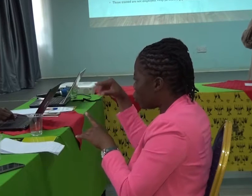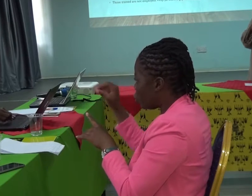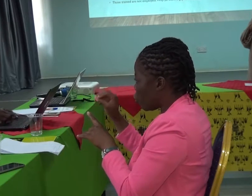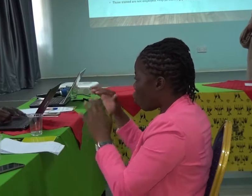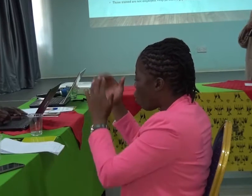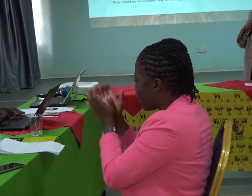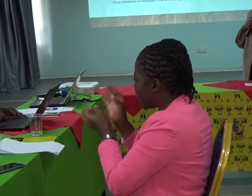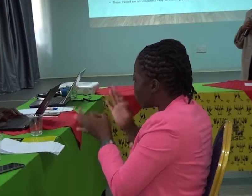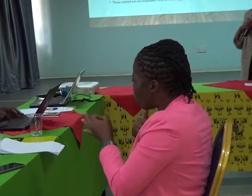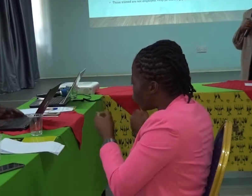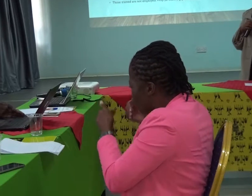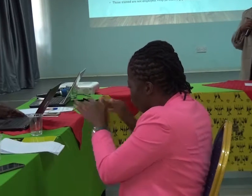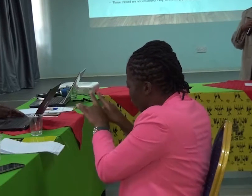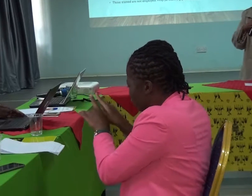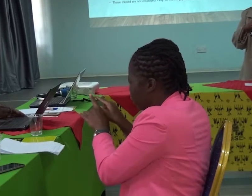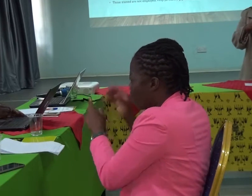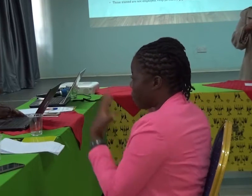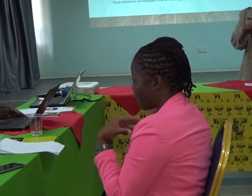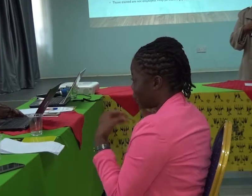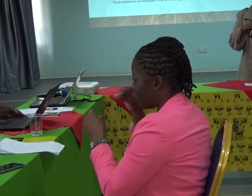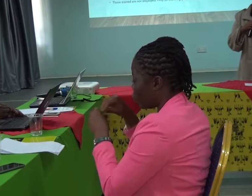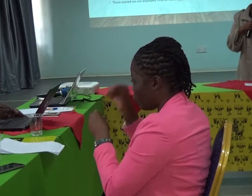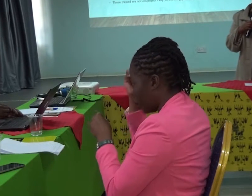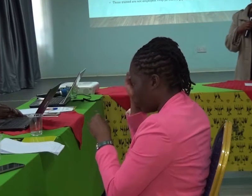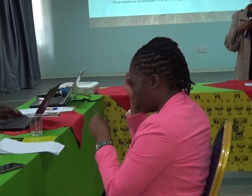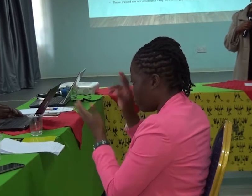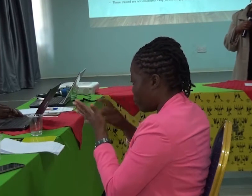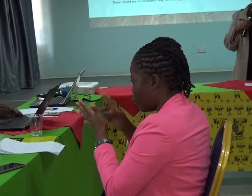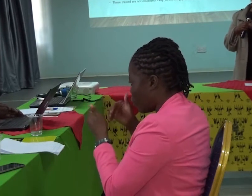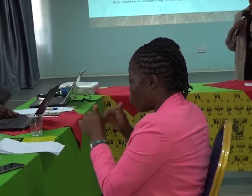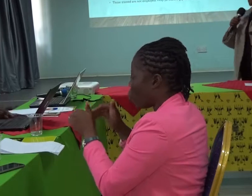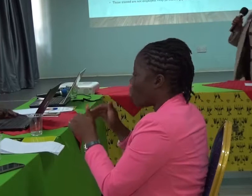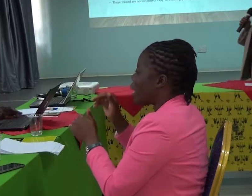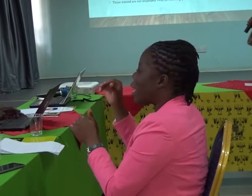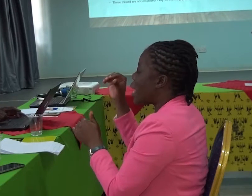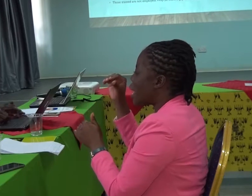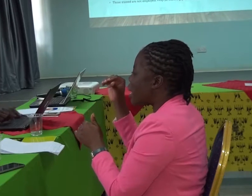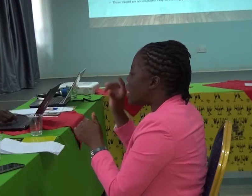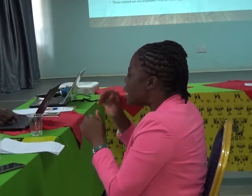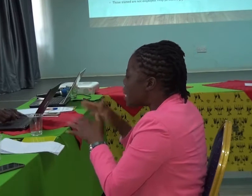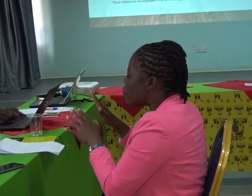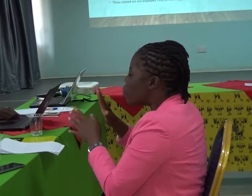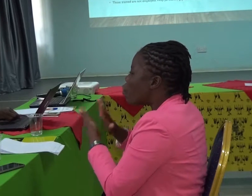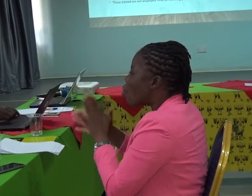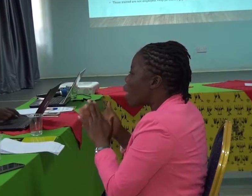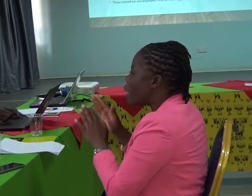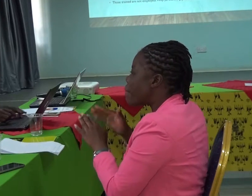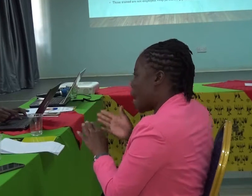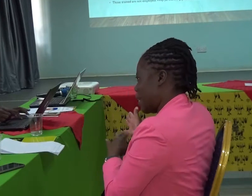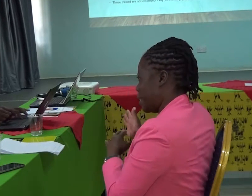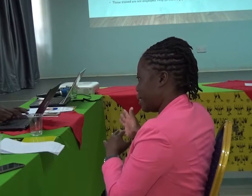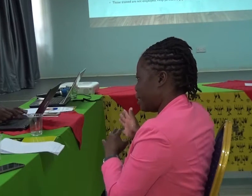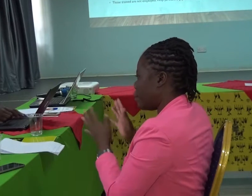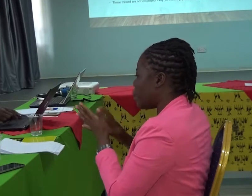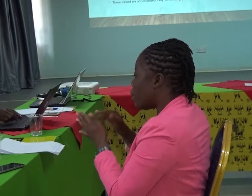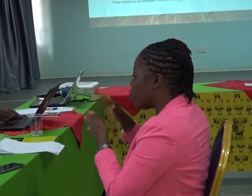if we have to practice inclusive education, then we have to live in the SDG spirit. Leave no one behind. Most of these children